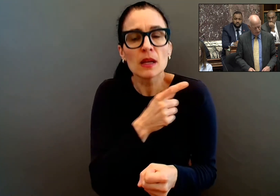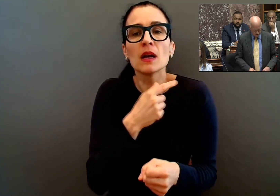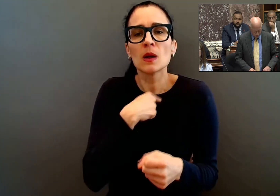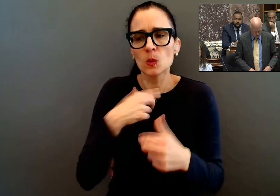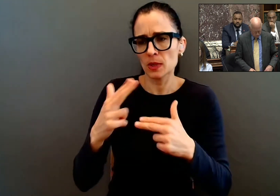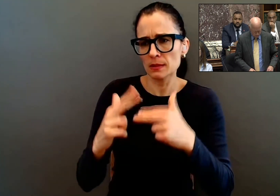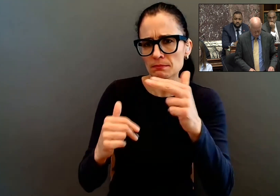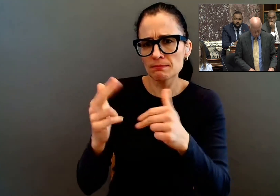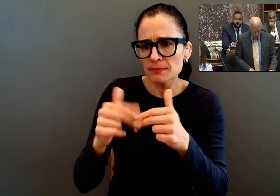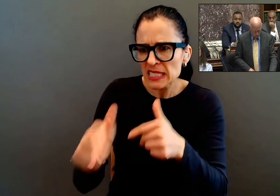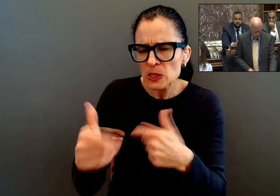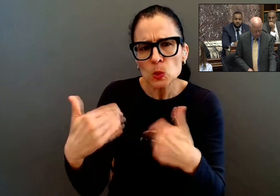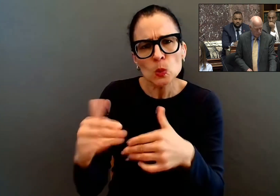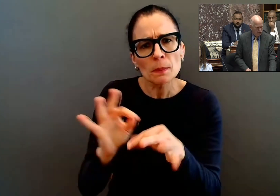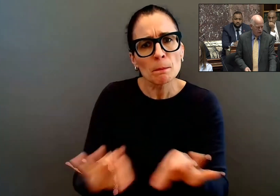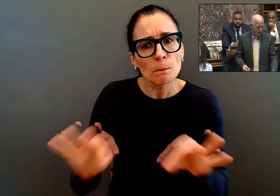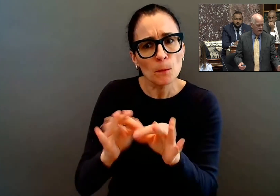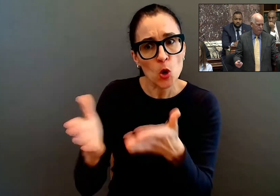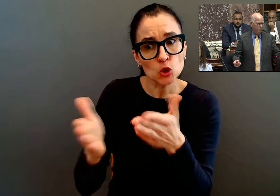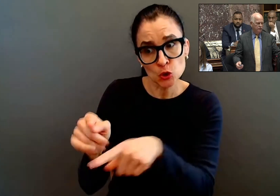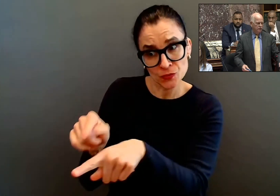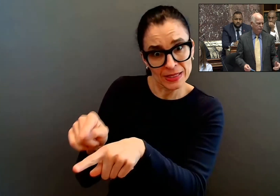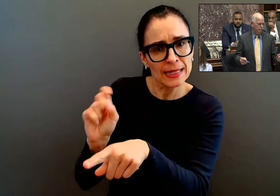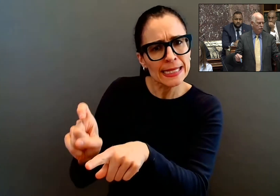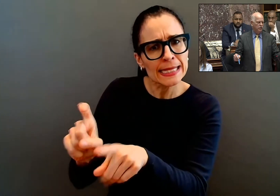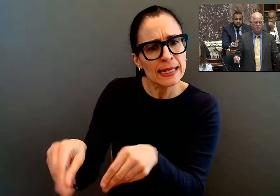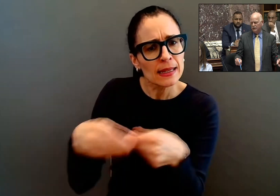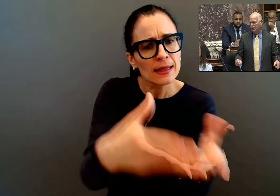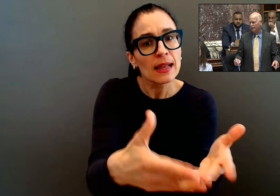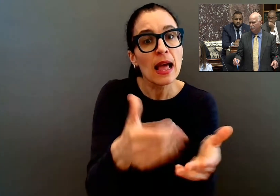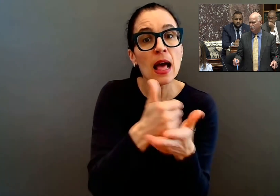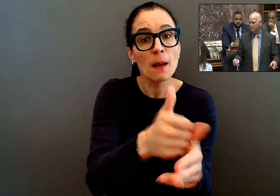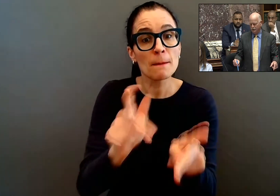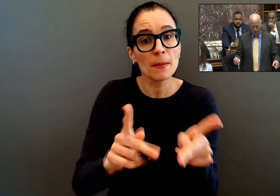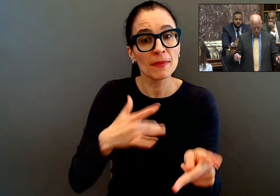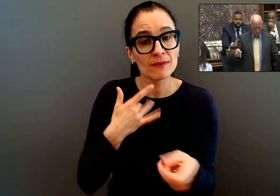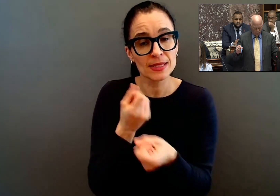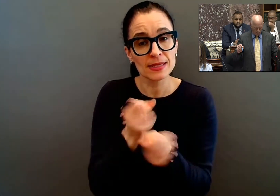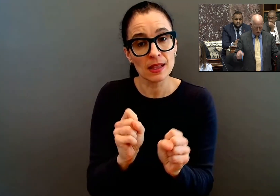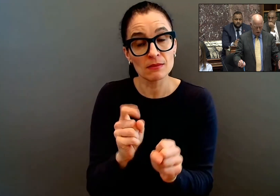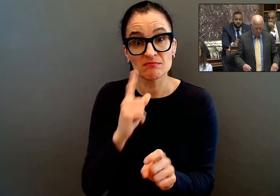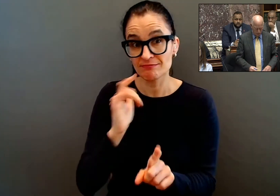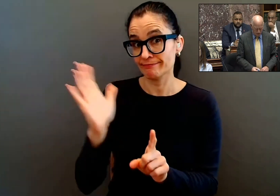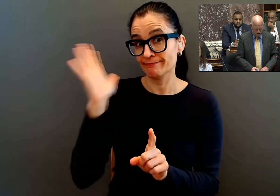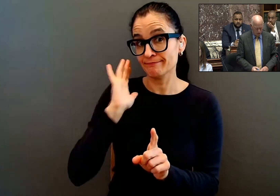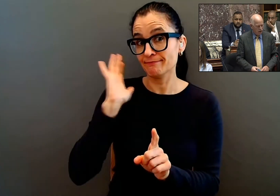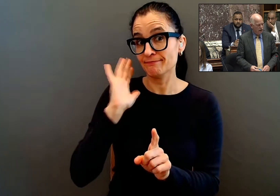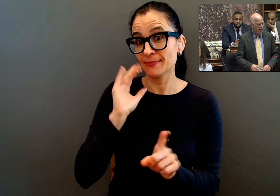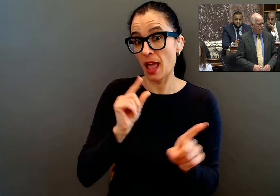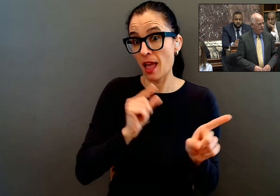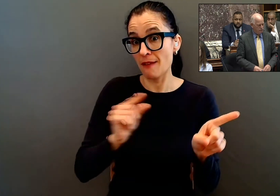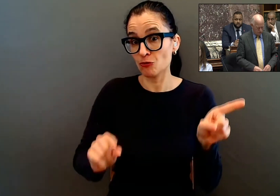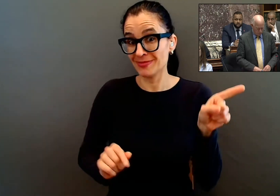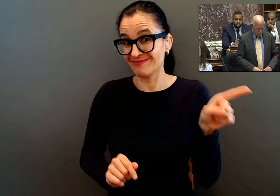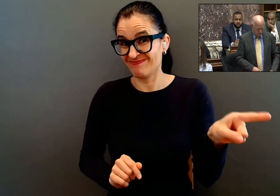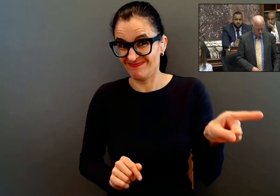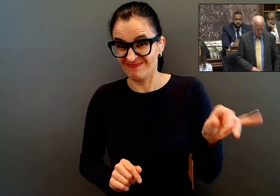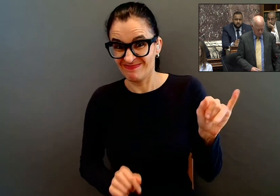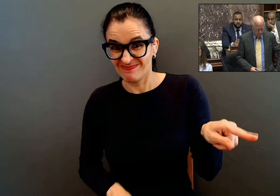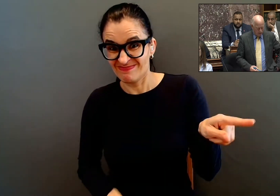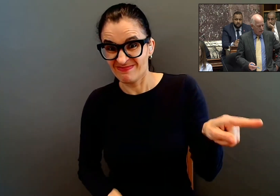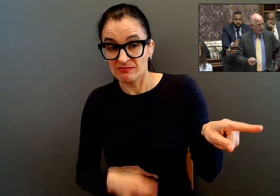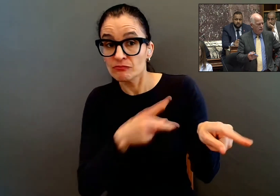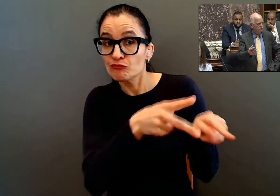the opposition leader's old government, cut funding for programs like this, for crime prevention and victim